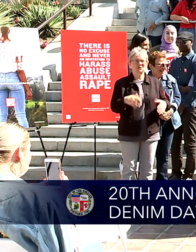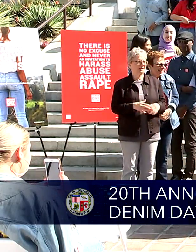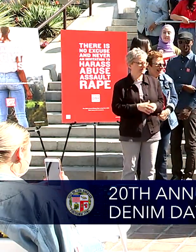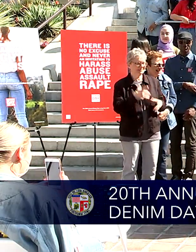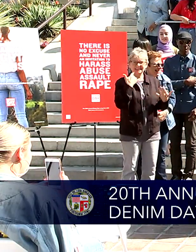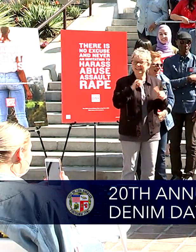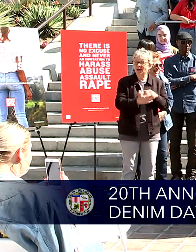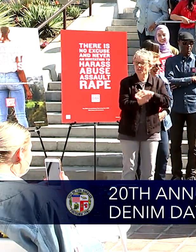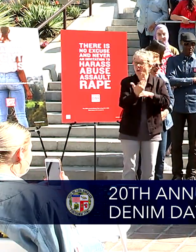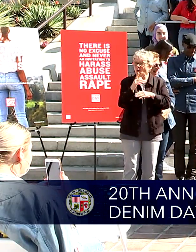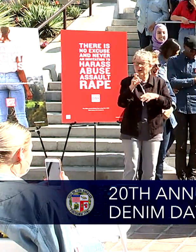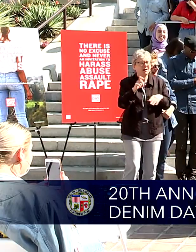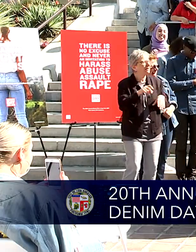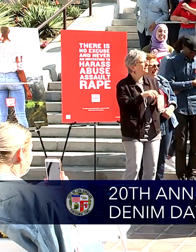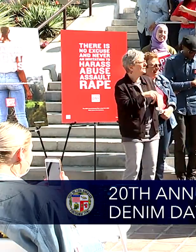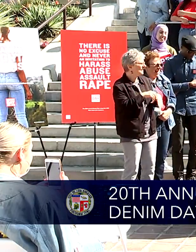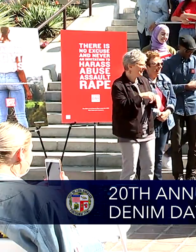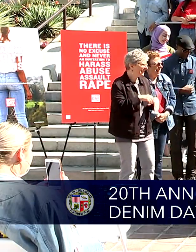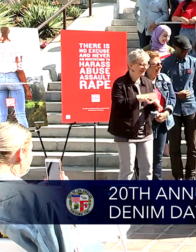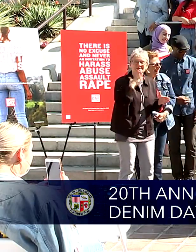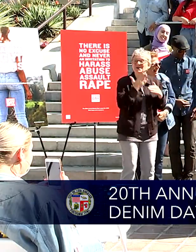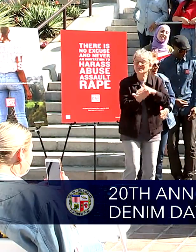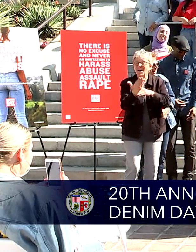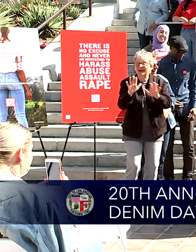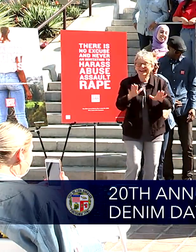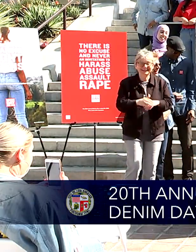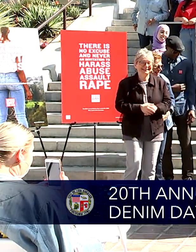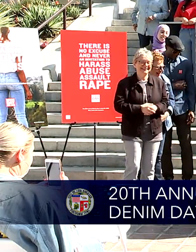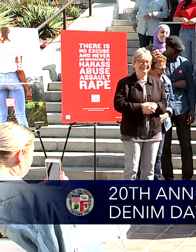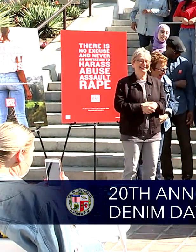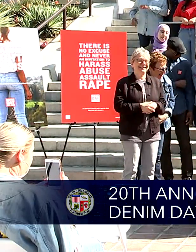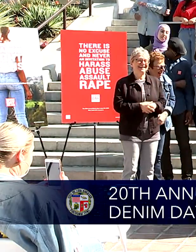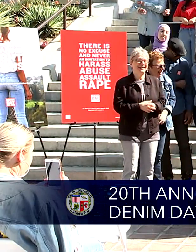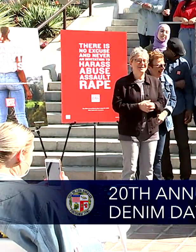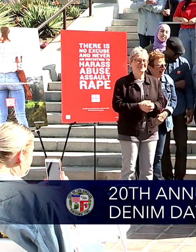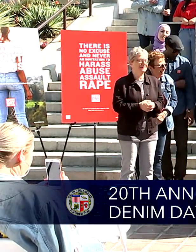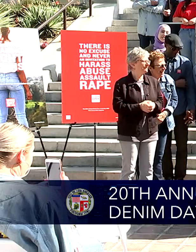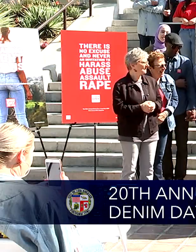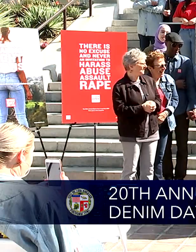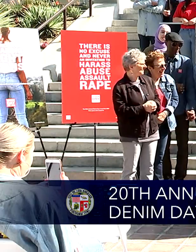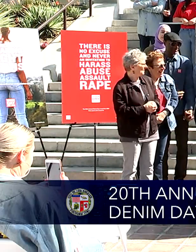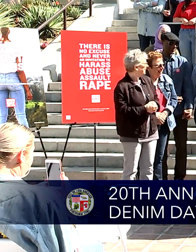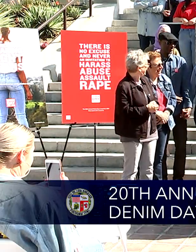Goodness, is it still morning? Yeah. Okay, good morning.